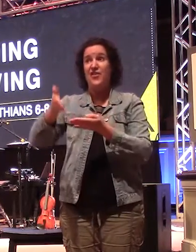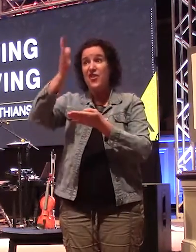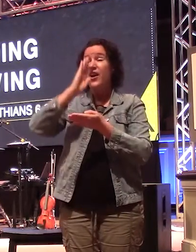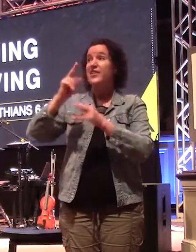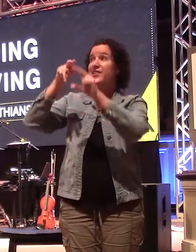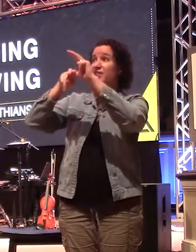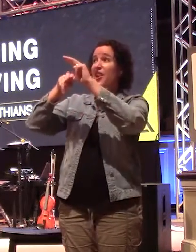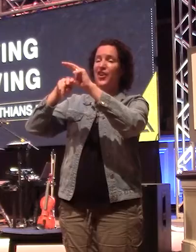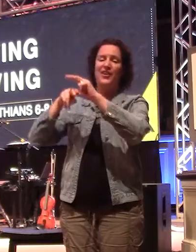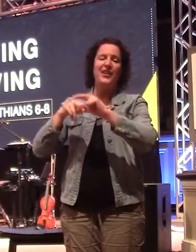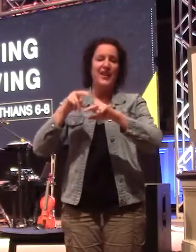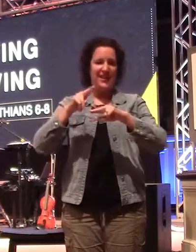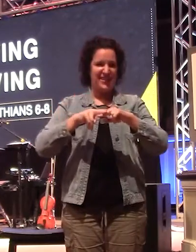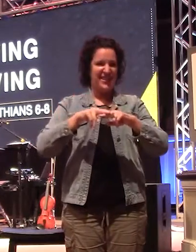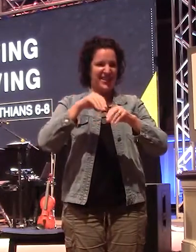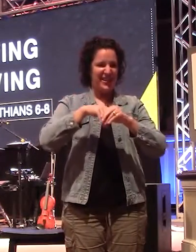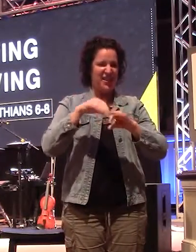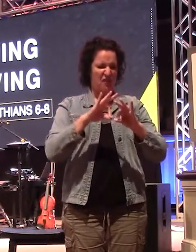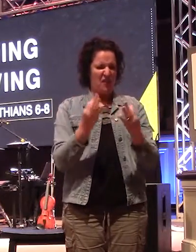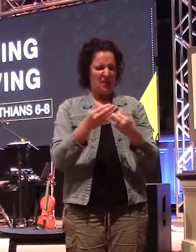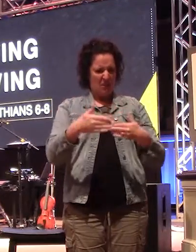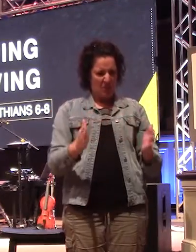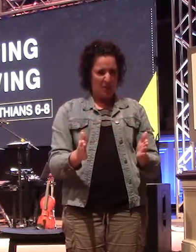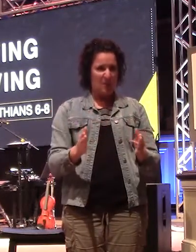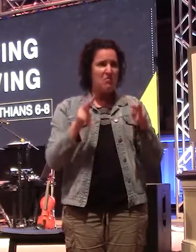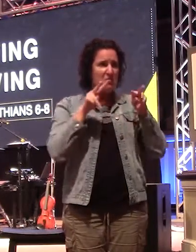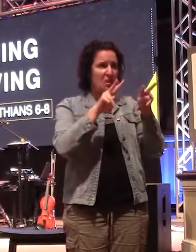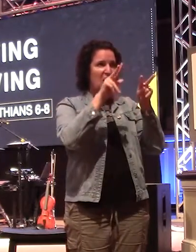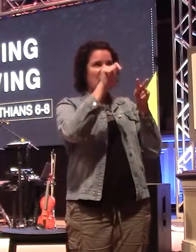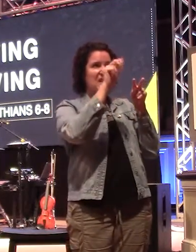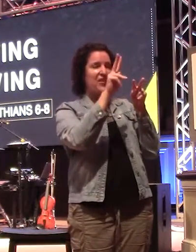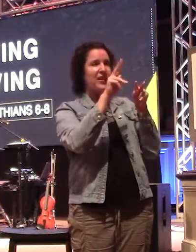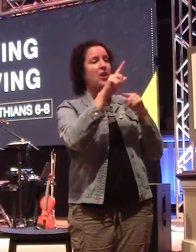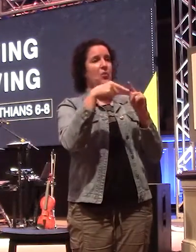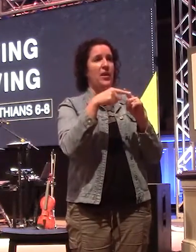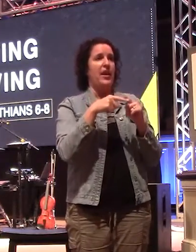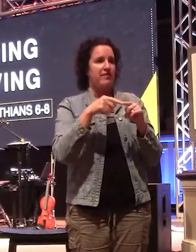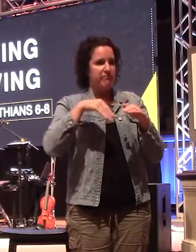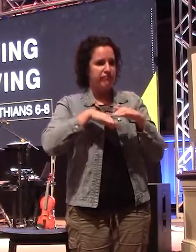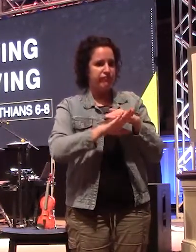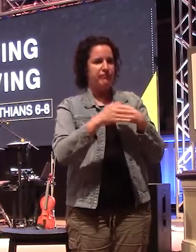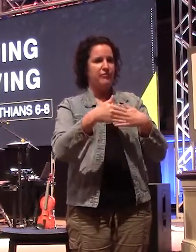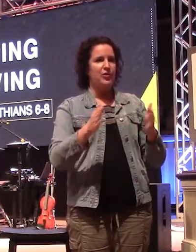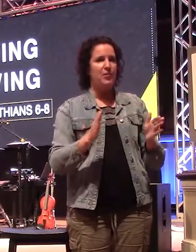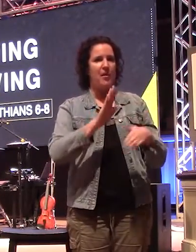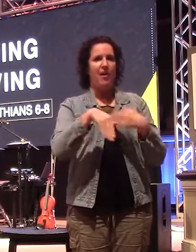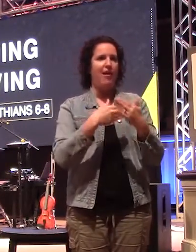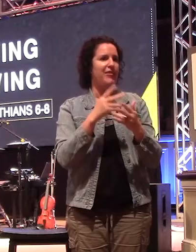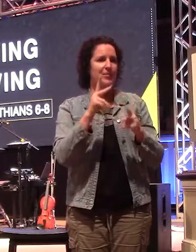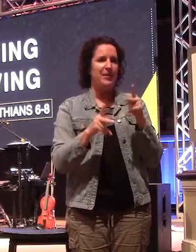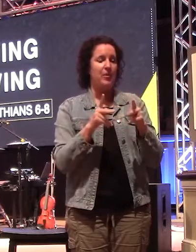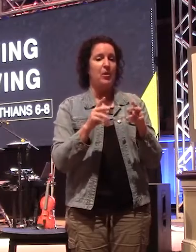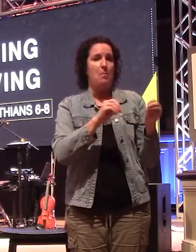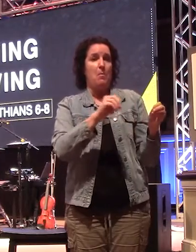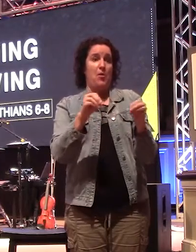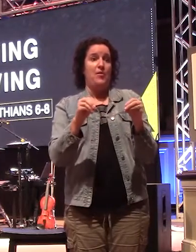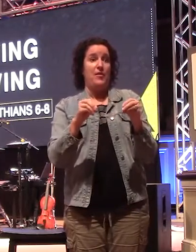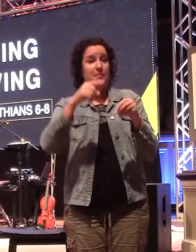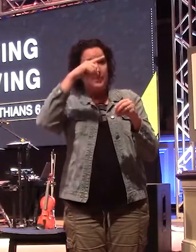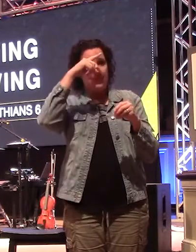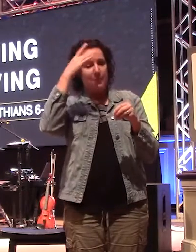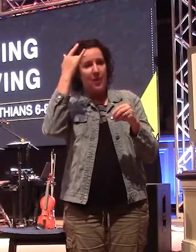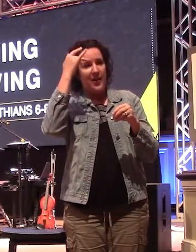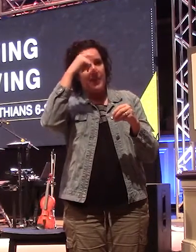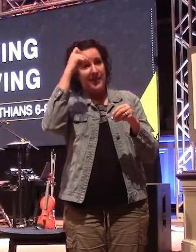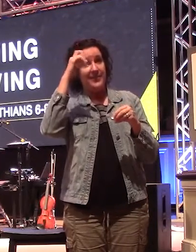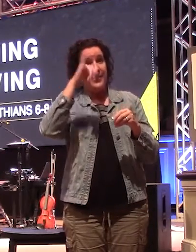chair in the room, faces the TV, and when I walk in the room, everybody better throw that chair, because that is my chair. I threw the